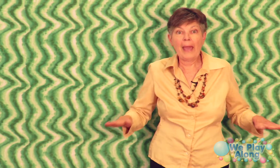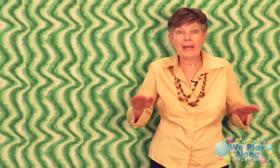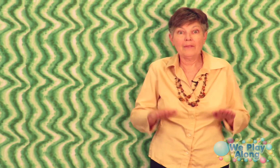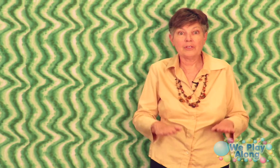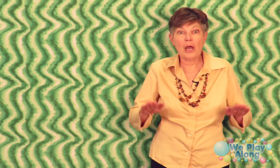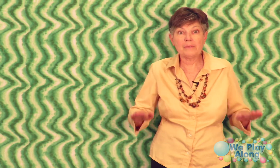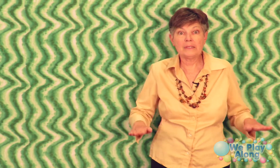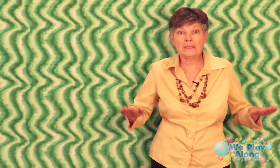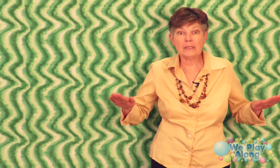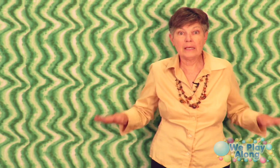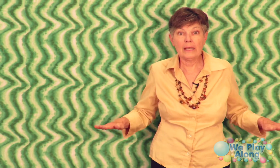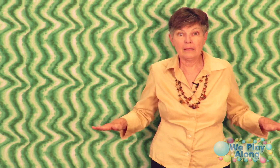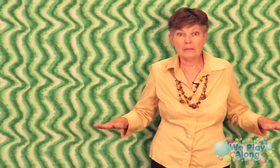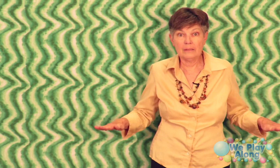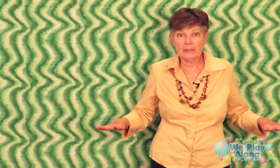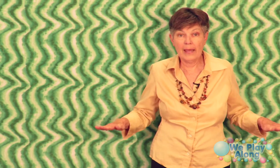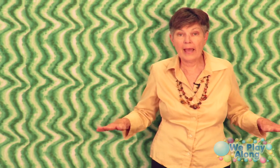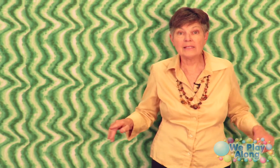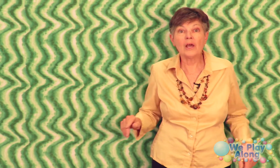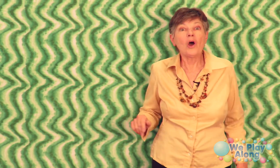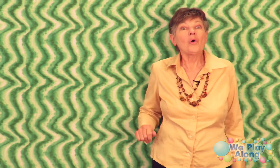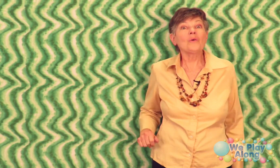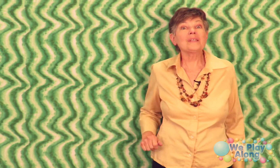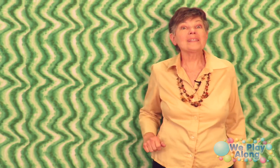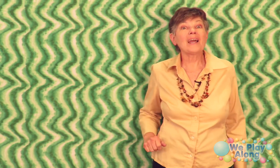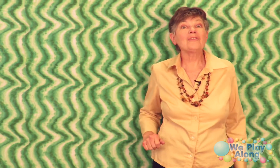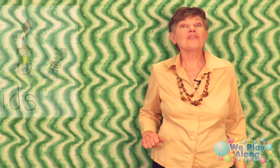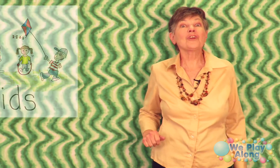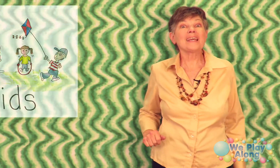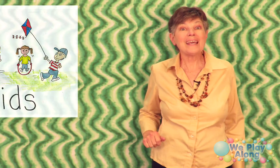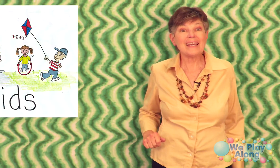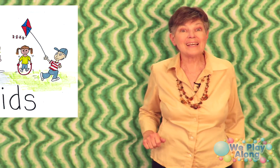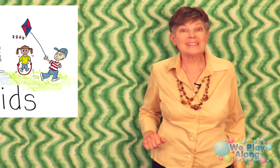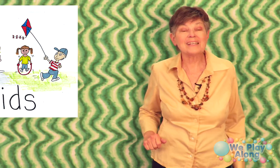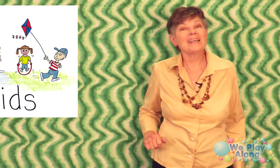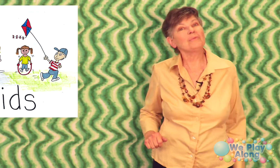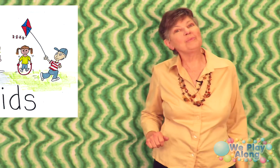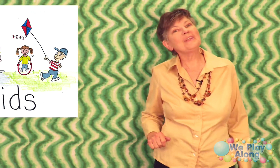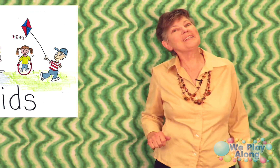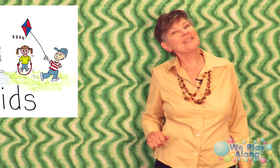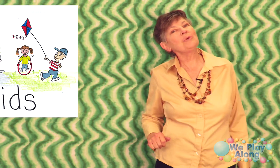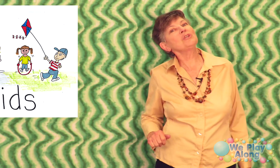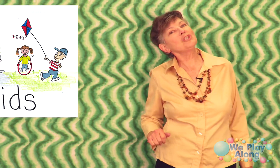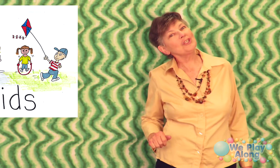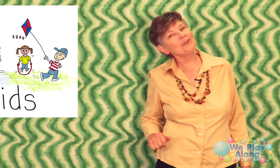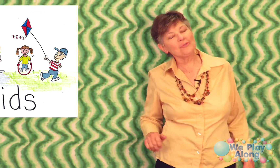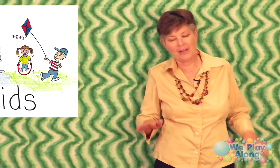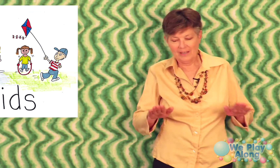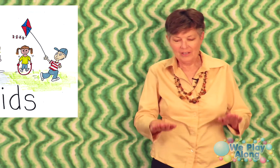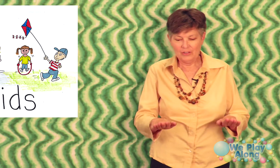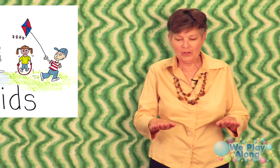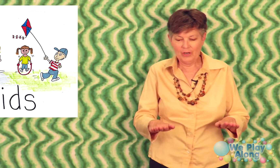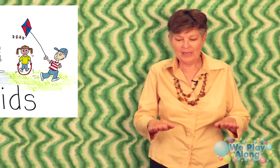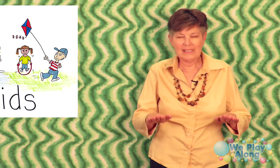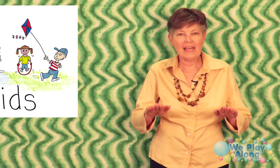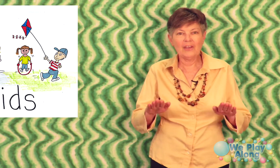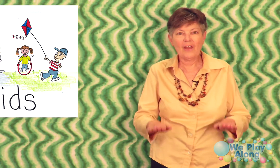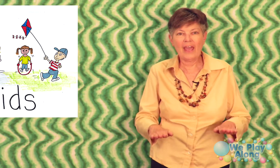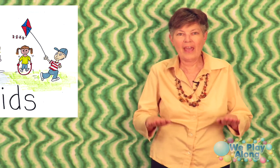patting the tops of little heads. Well, the sign for kids would be the same as children. So you're going to take your